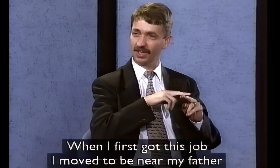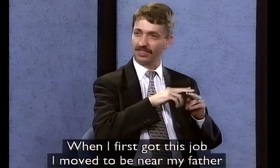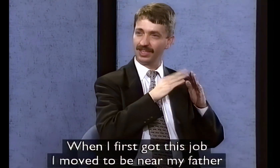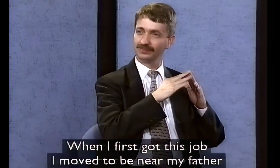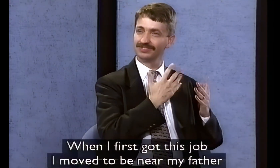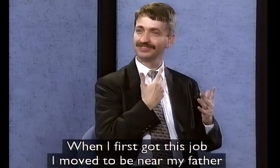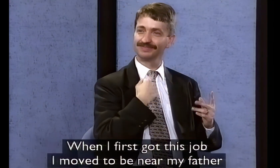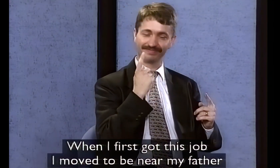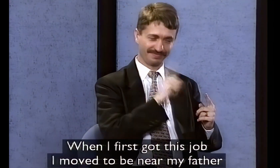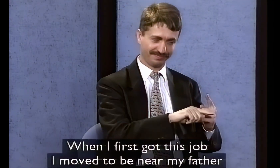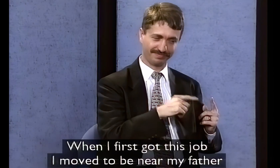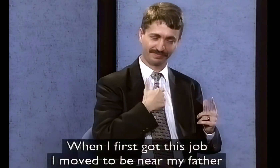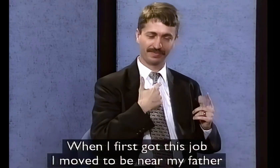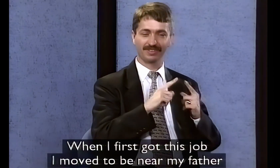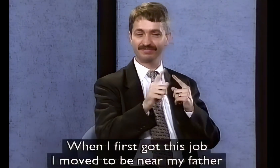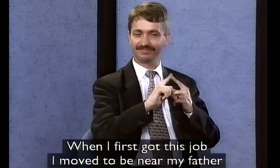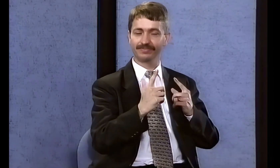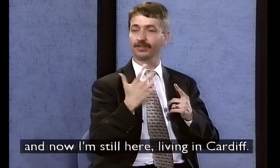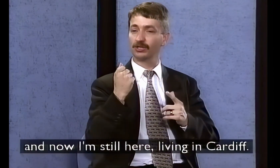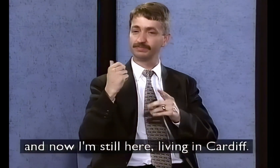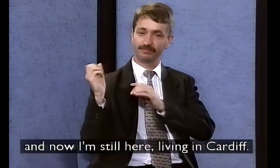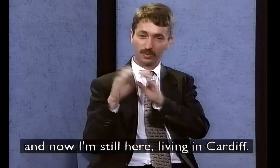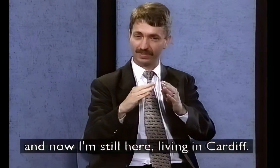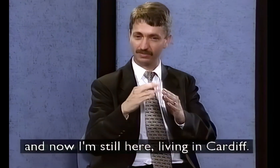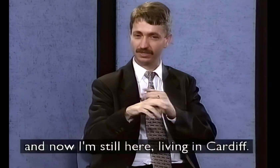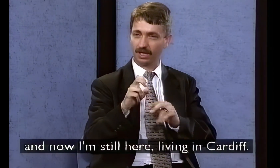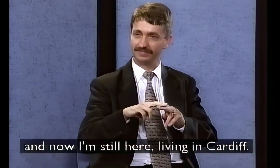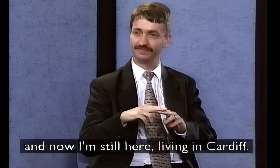And when I first got this job, I moved to be near my father,